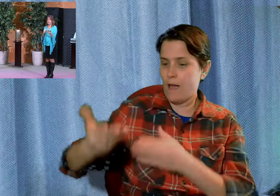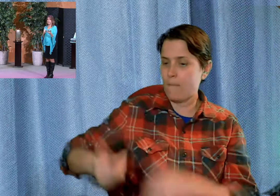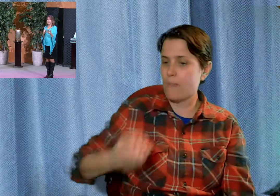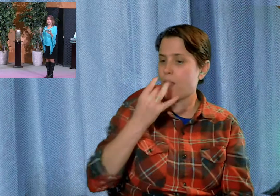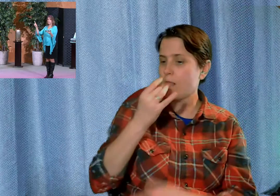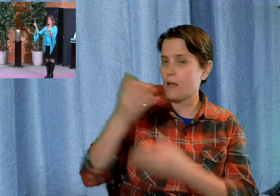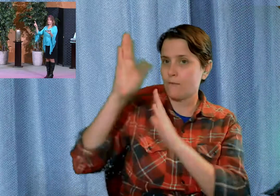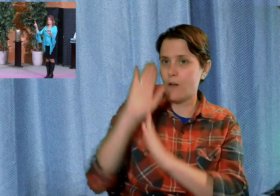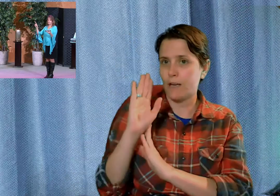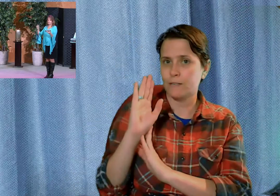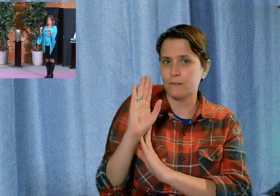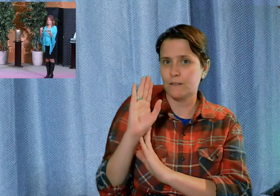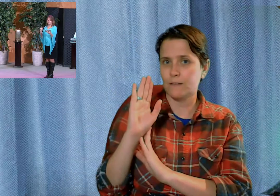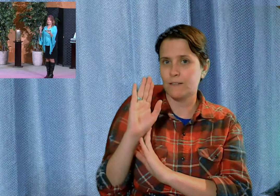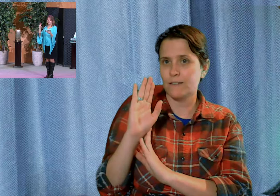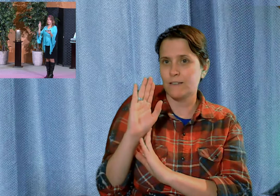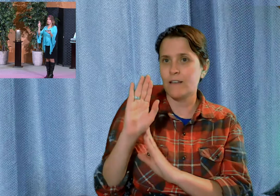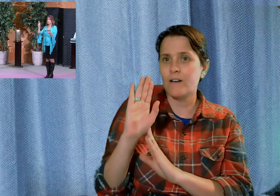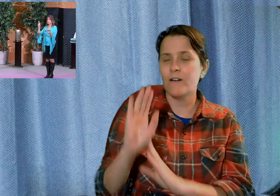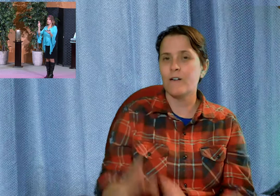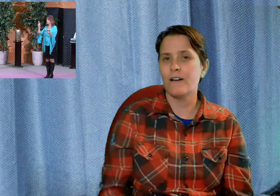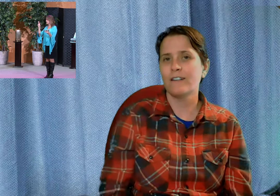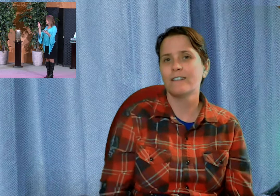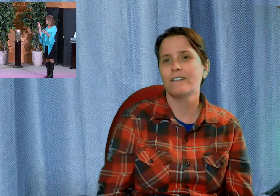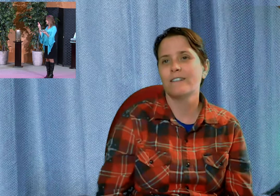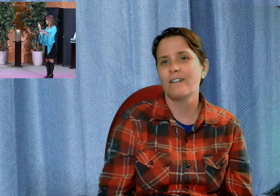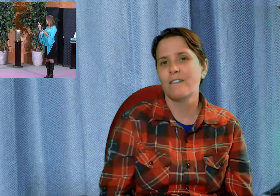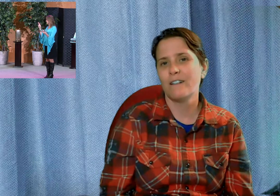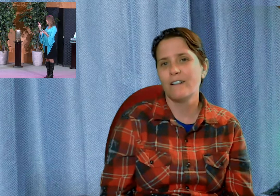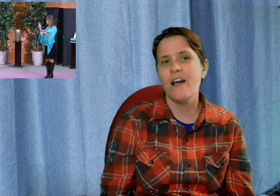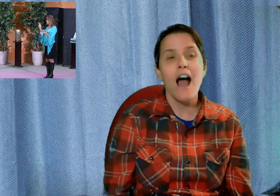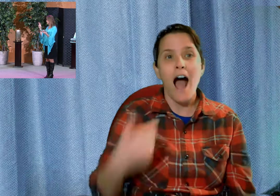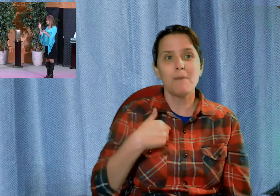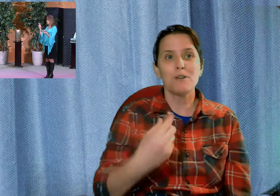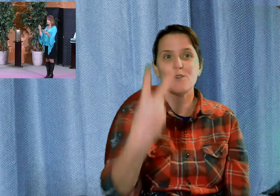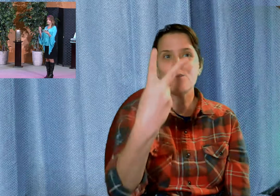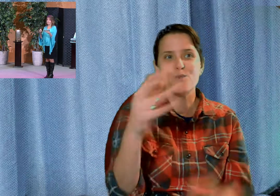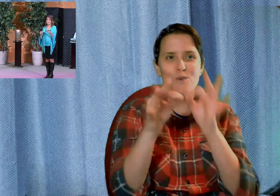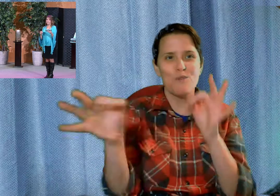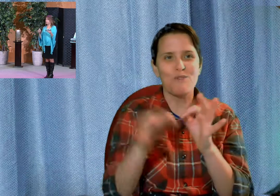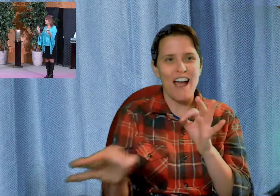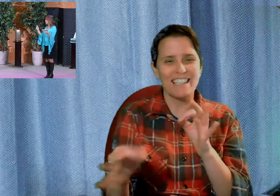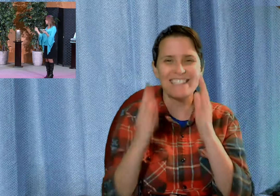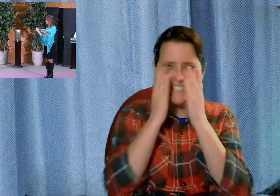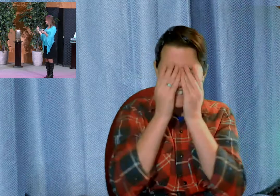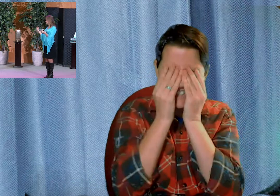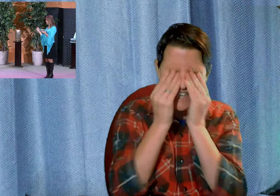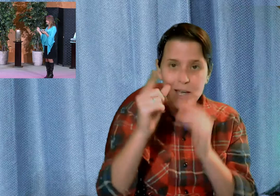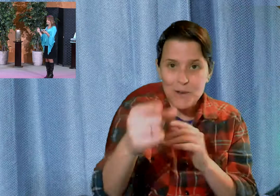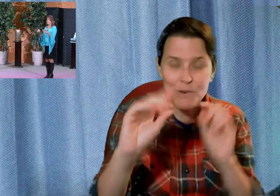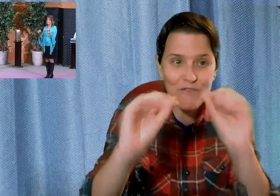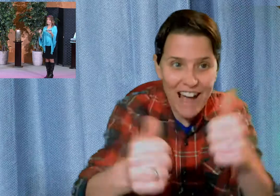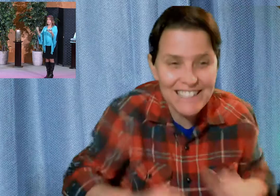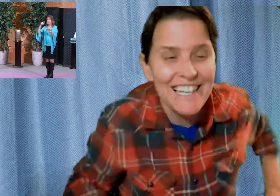The love of God enfolds us. I'm going to do two phrases. Can we start over? Oh, yeah, sure. You're too quick.